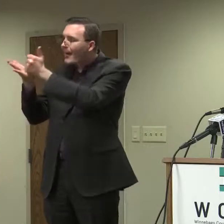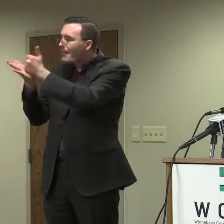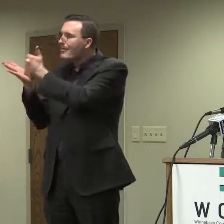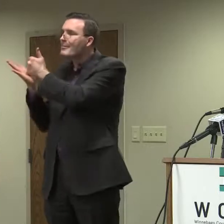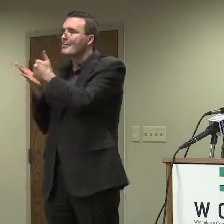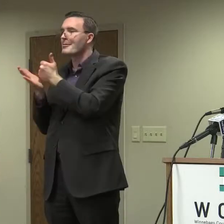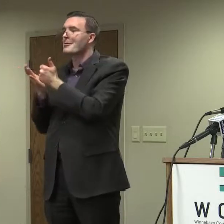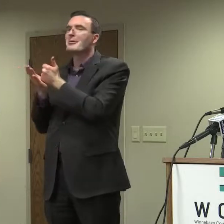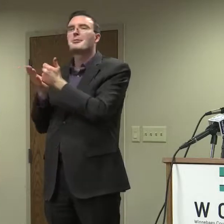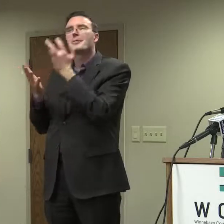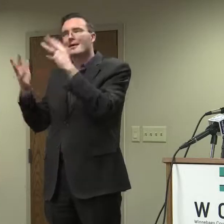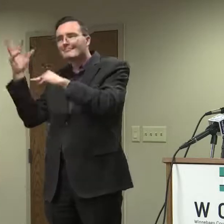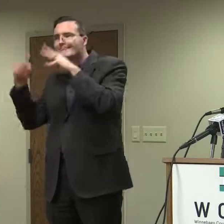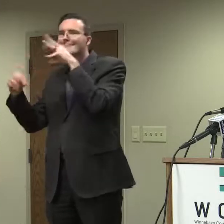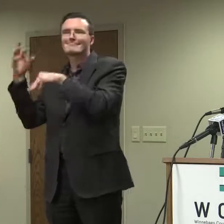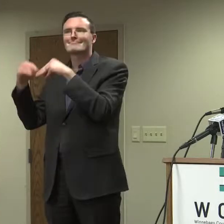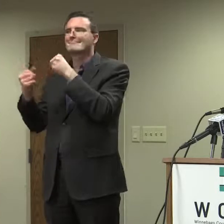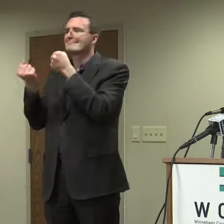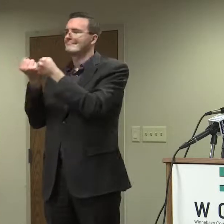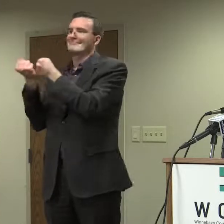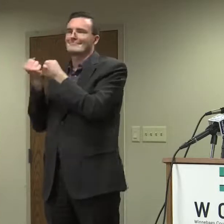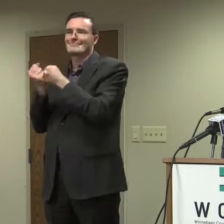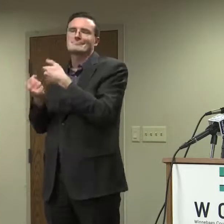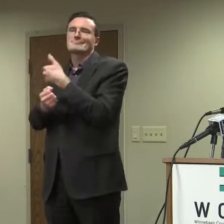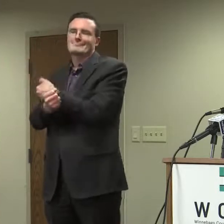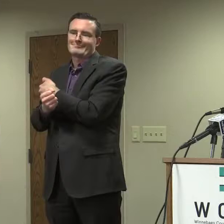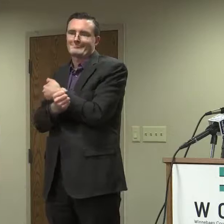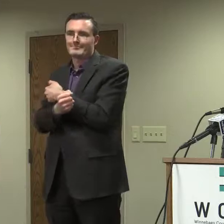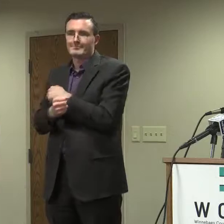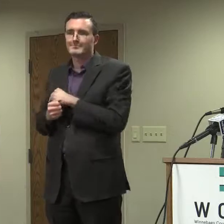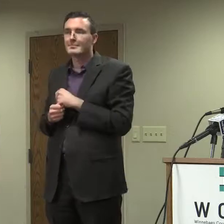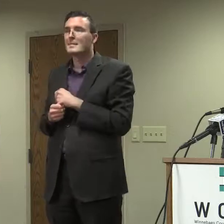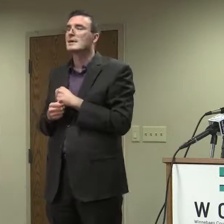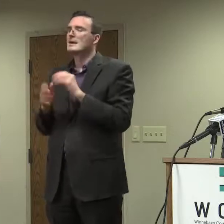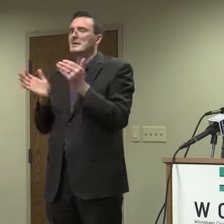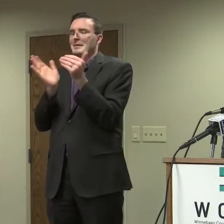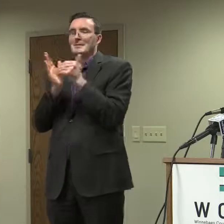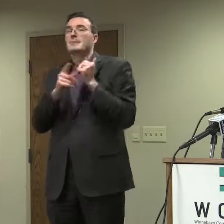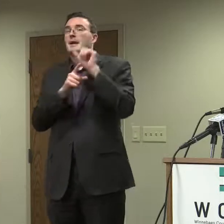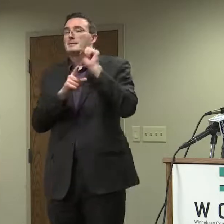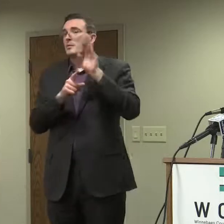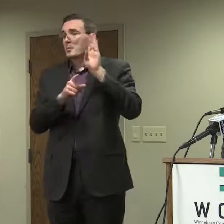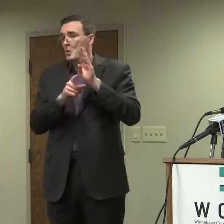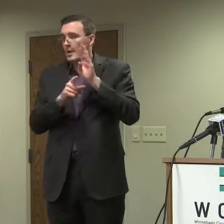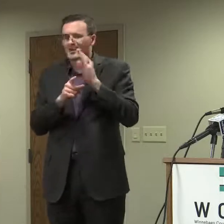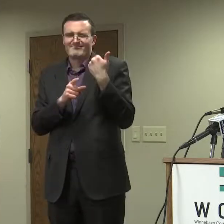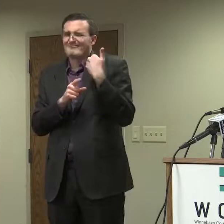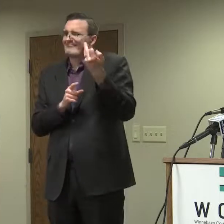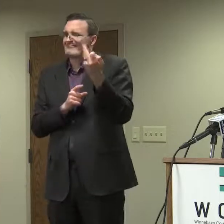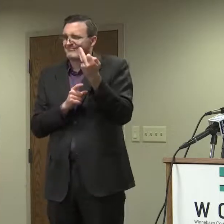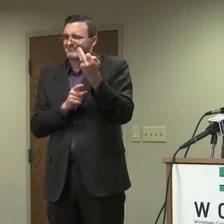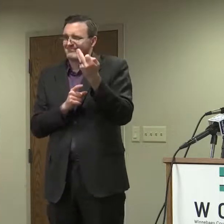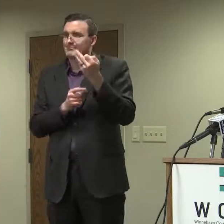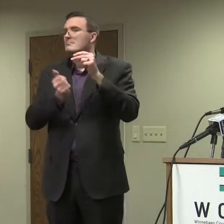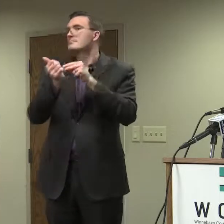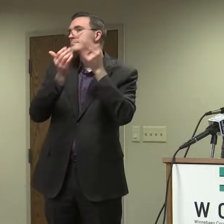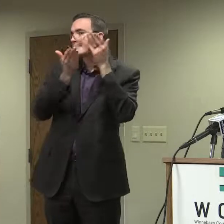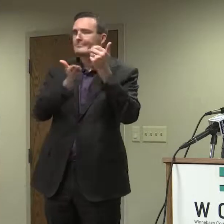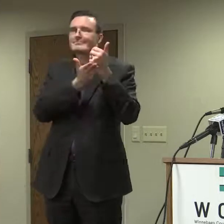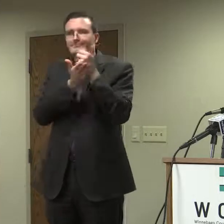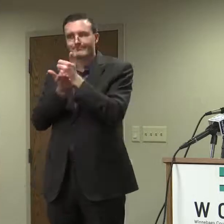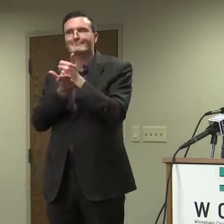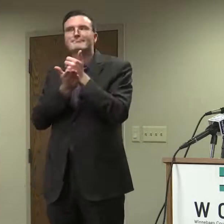today, South Beloit was Friday, their school nurses helped us vaccinate their population. They helped us with